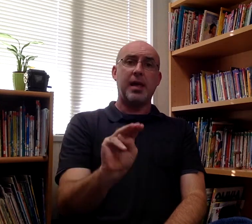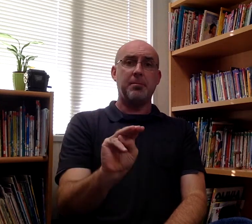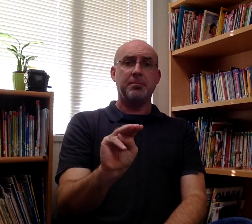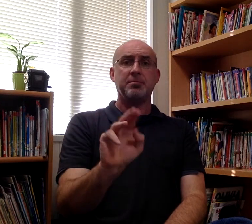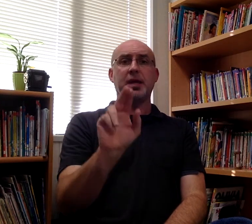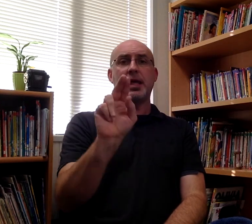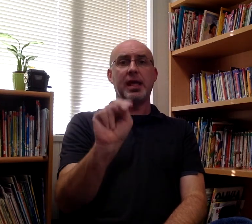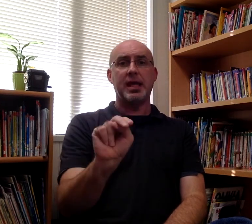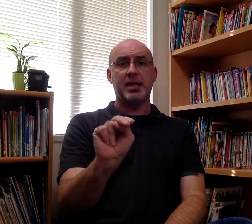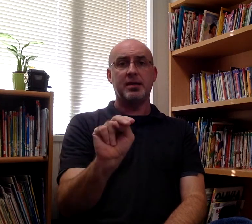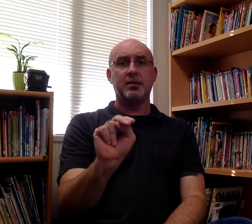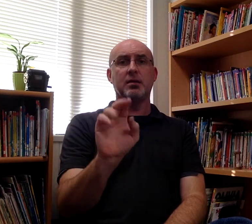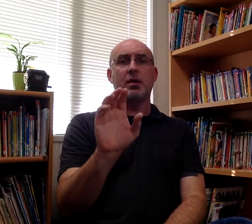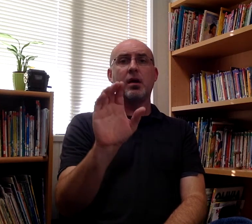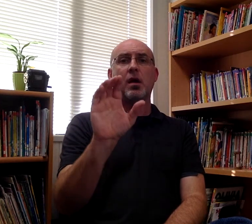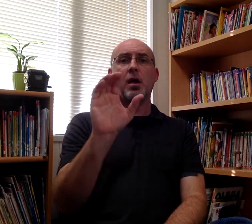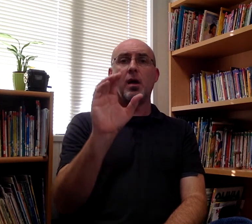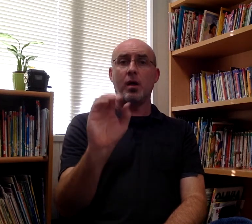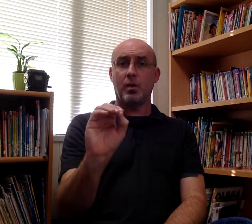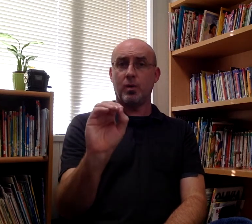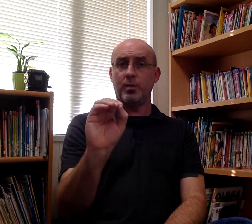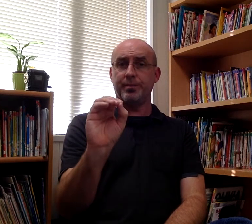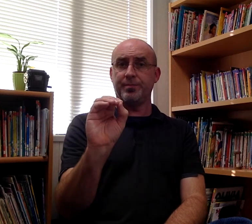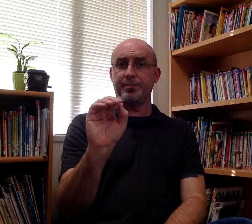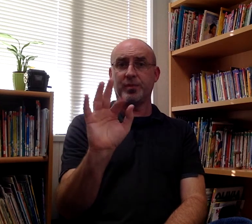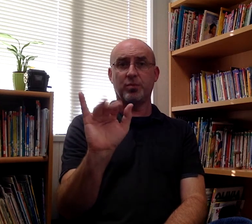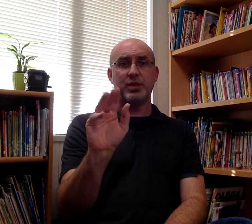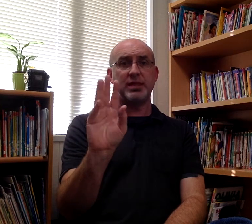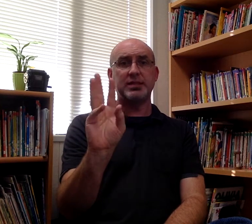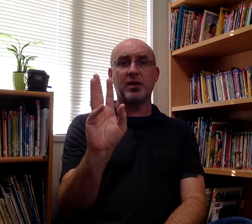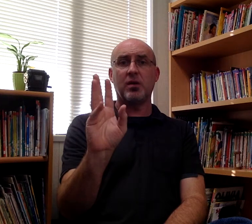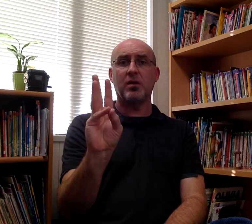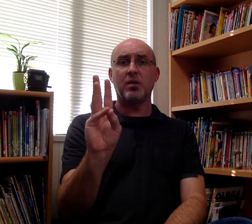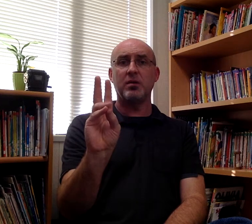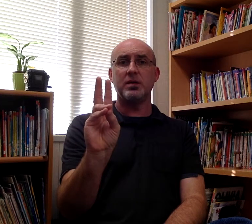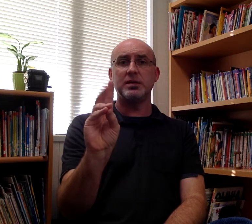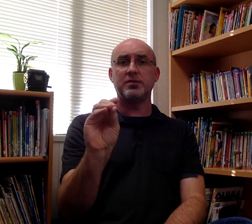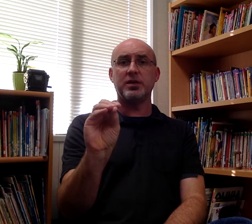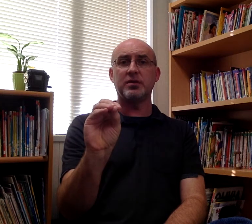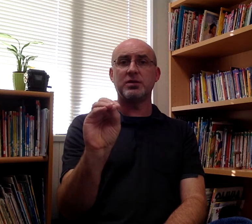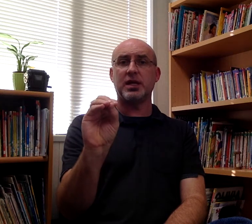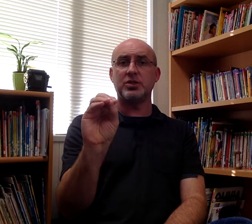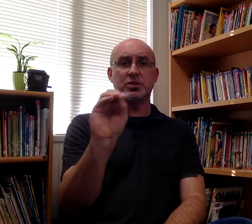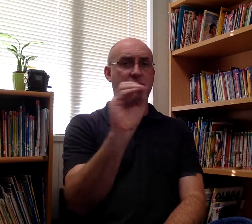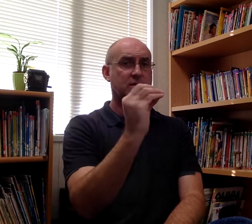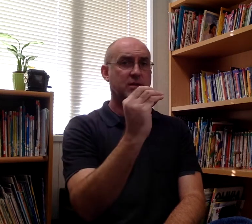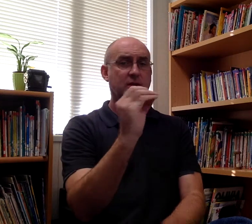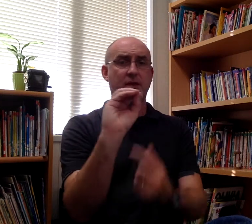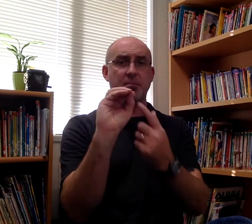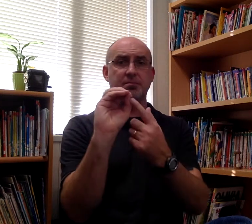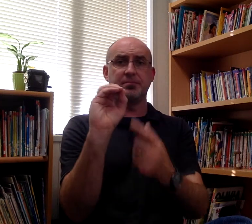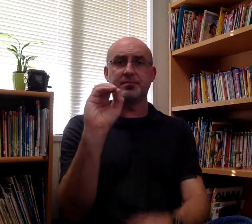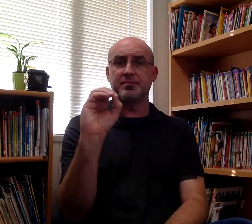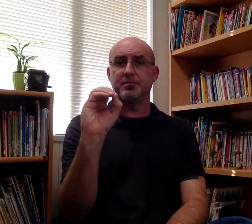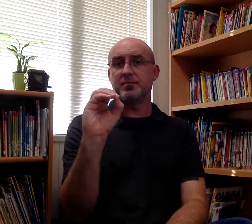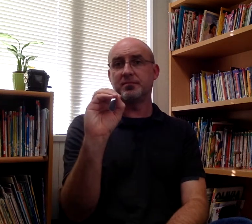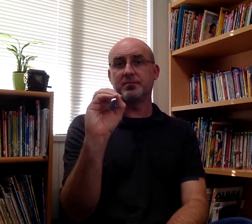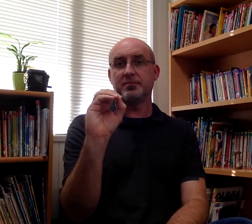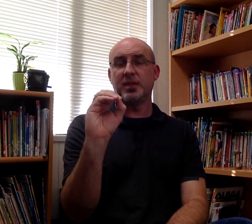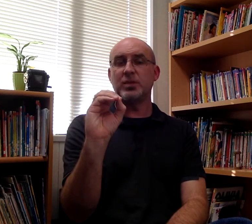M, N, O. Pretty easy. All these fingers touch the thumb. And we